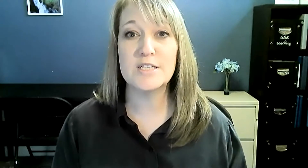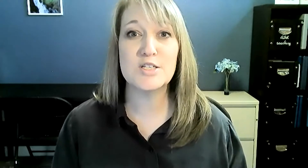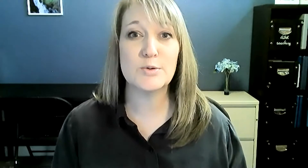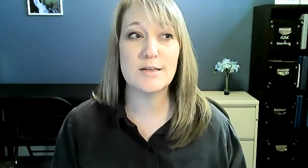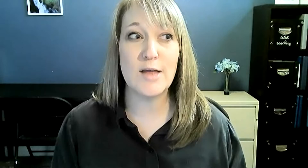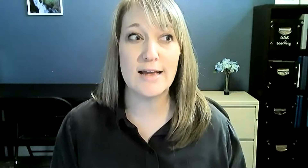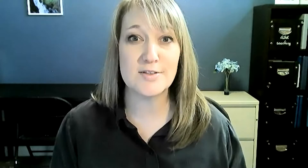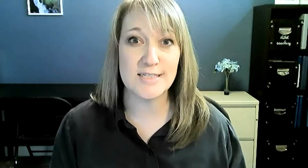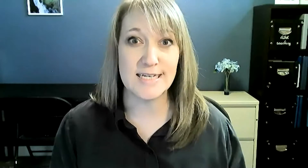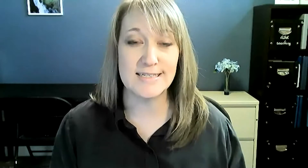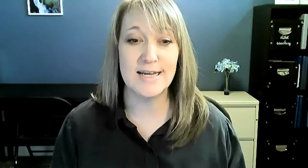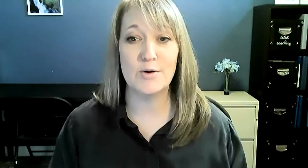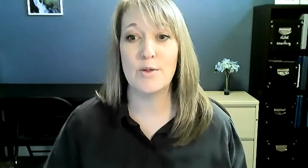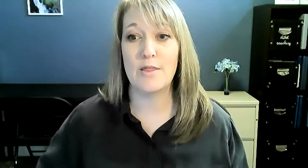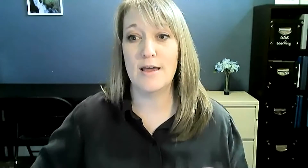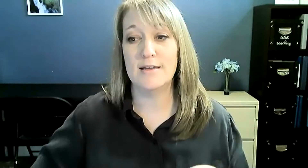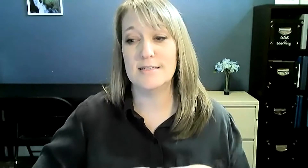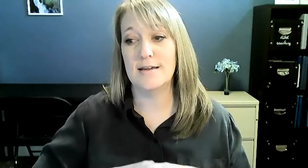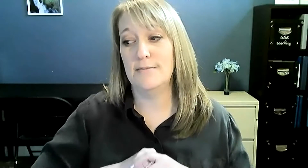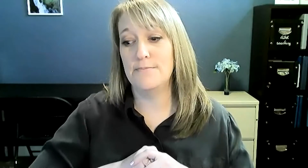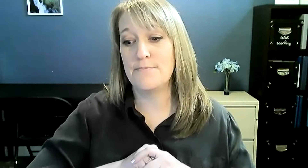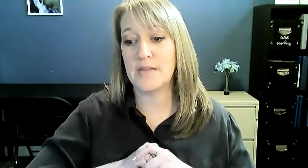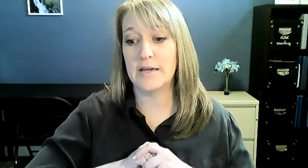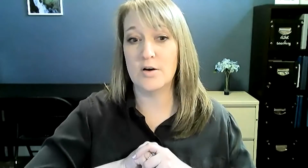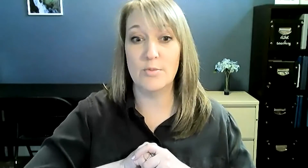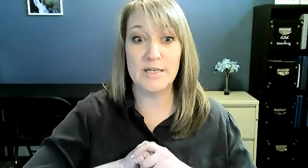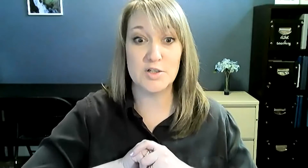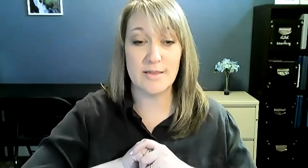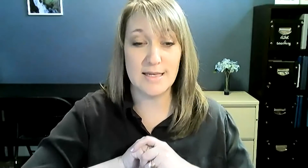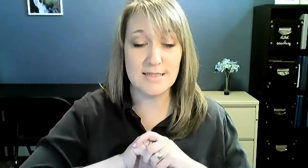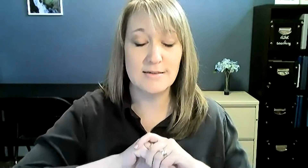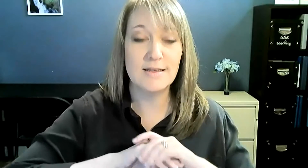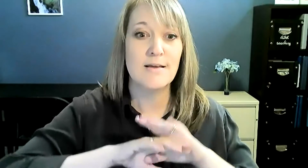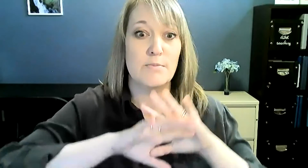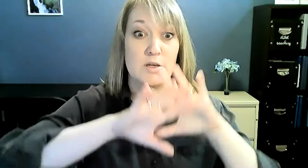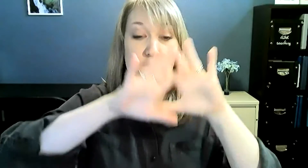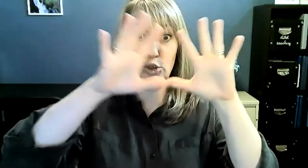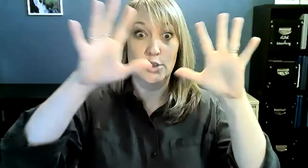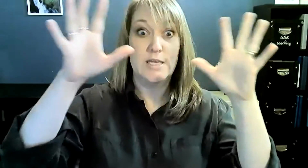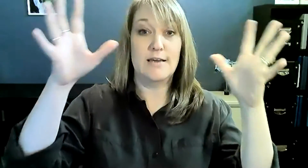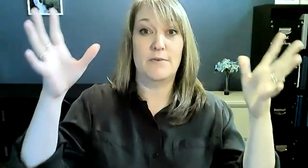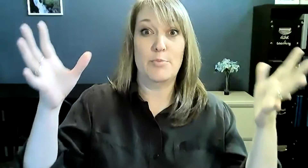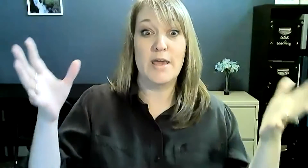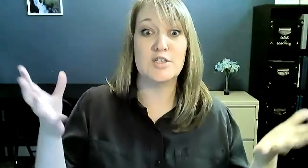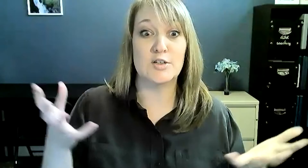do a little exercise now that I call picture this, because you're looking for